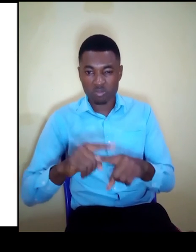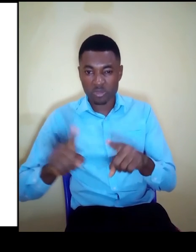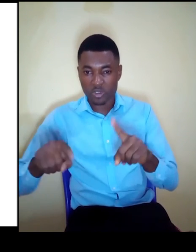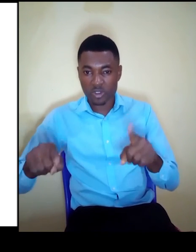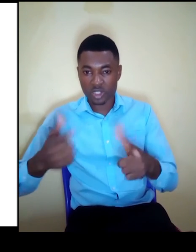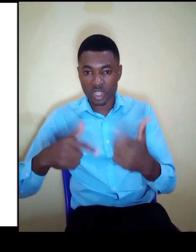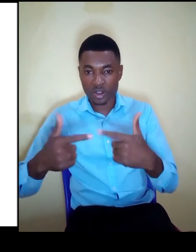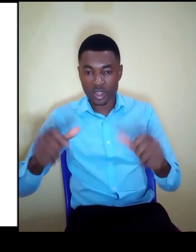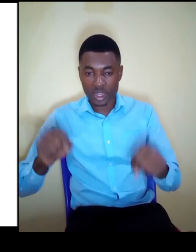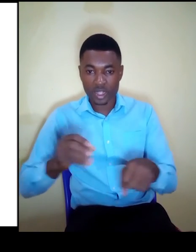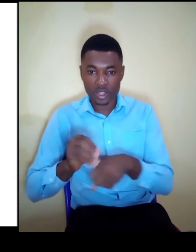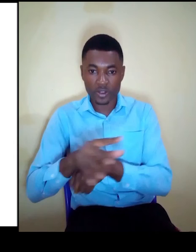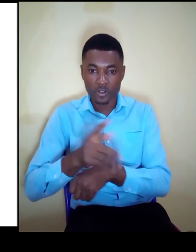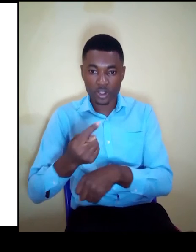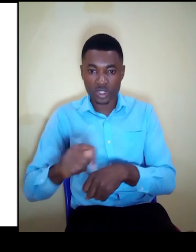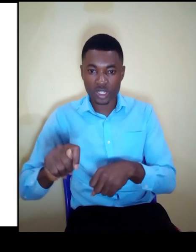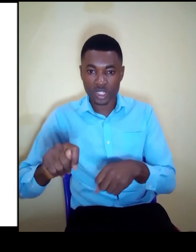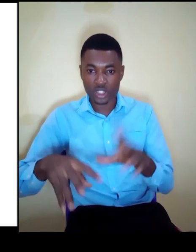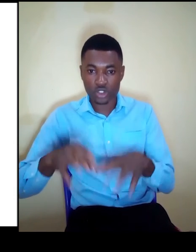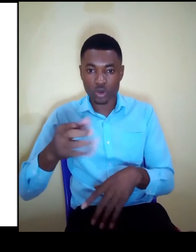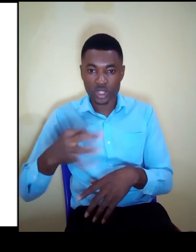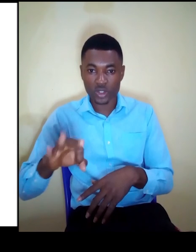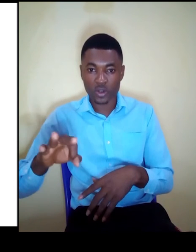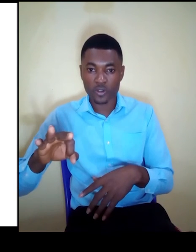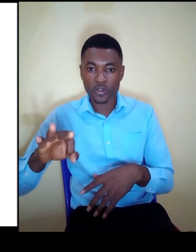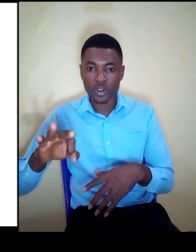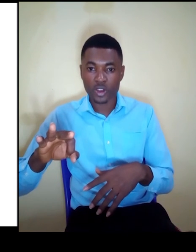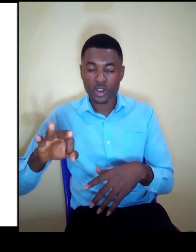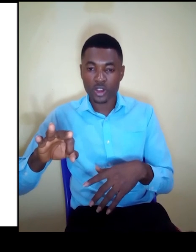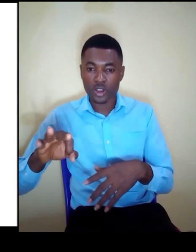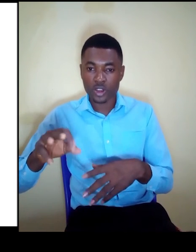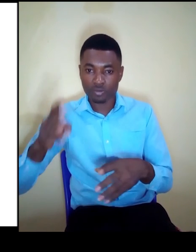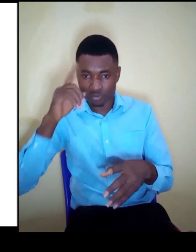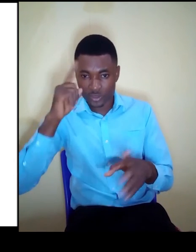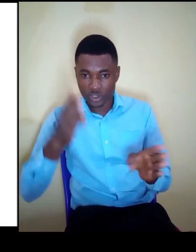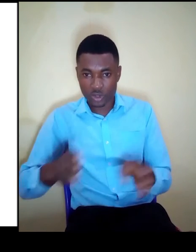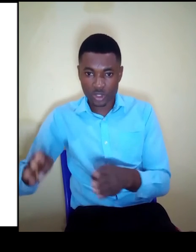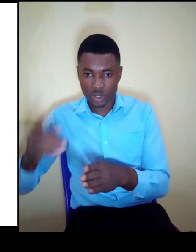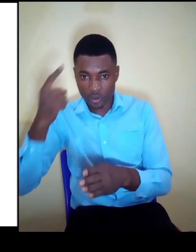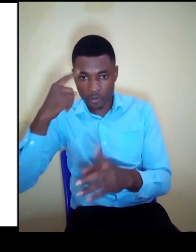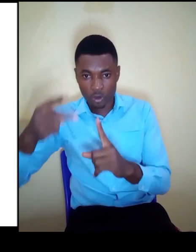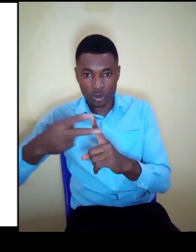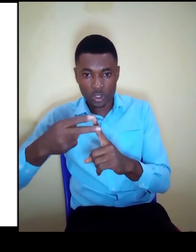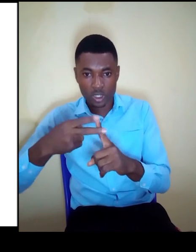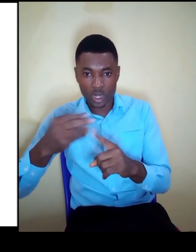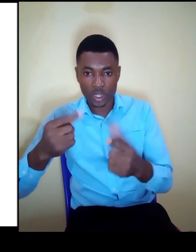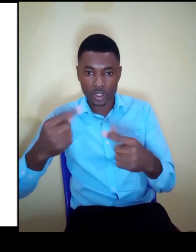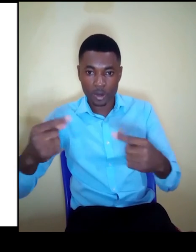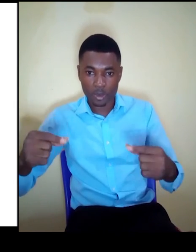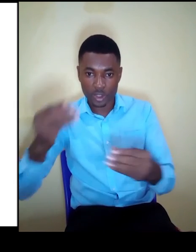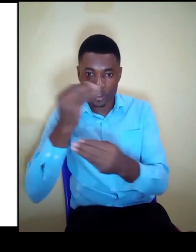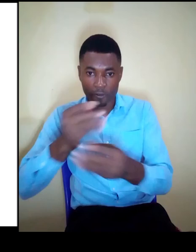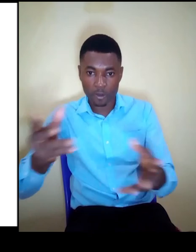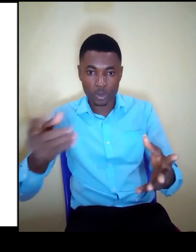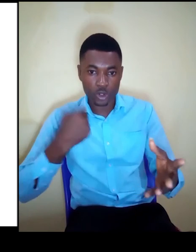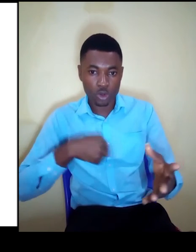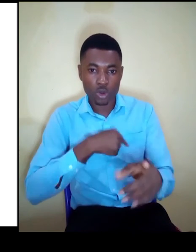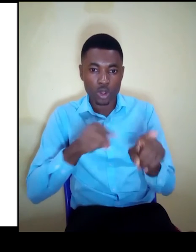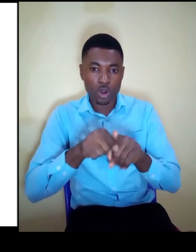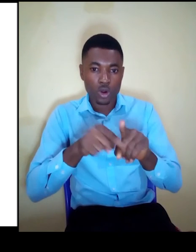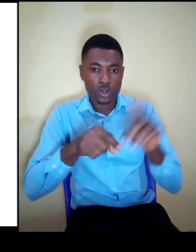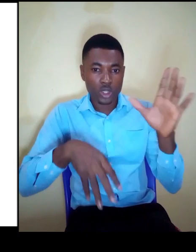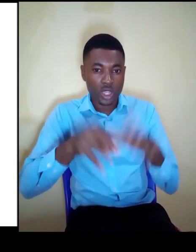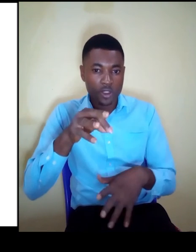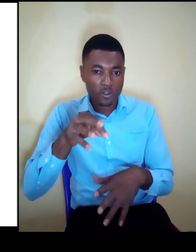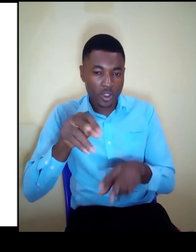used to depict lexical and grammatical information. We also identify, looking at the gestures